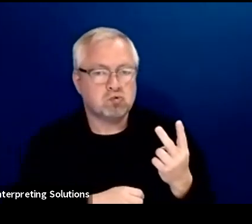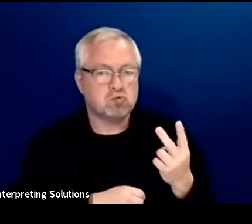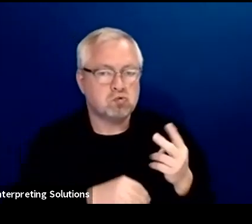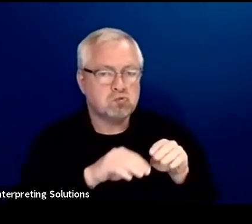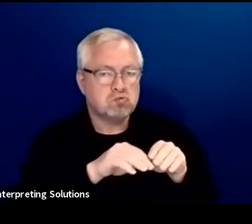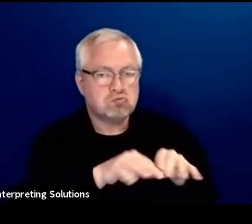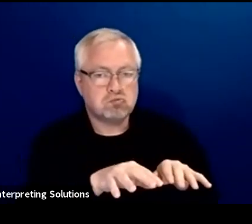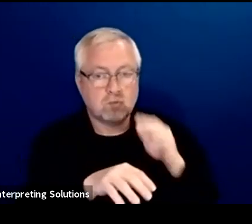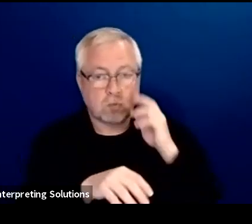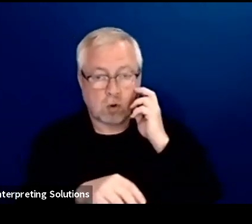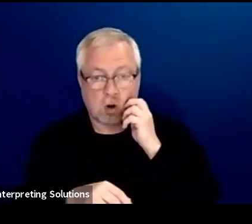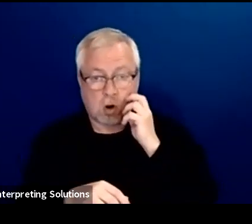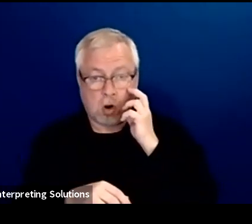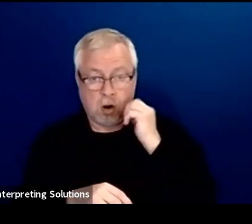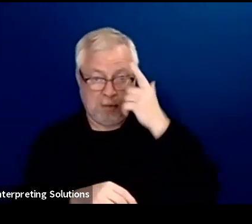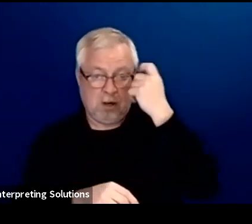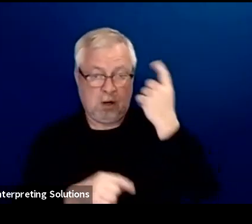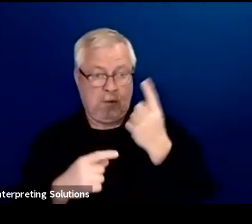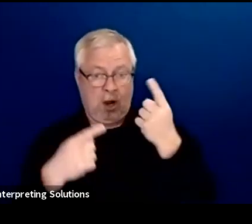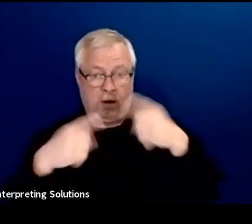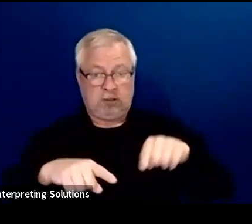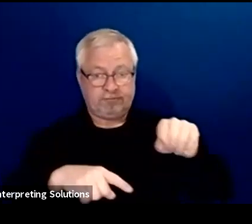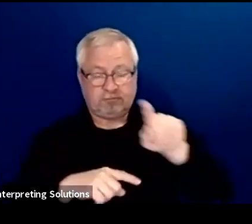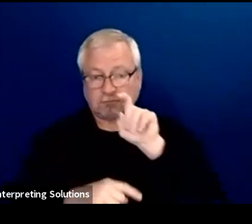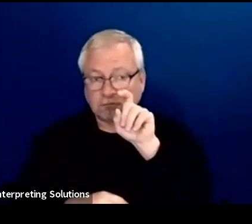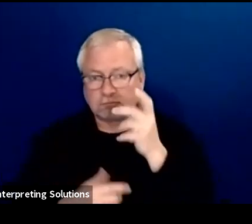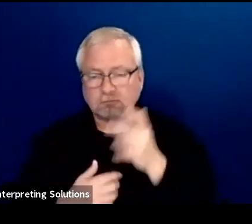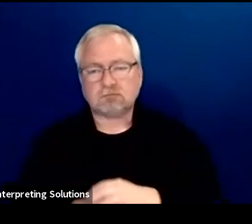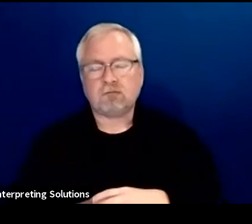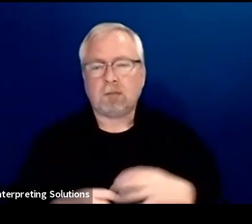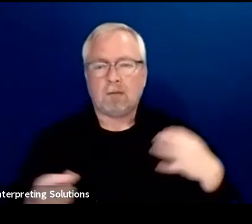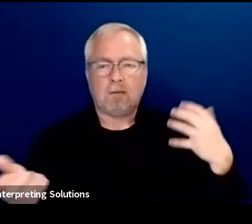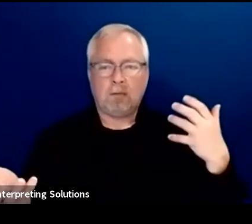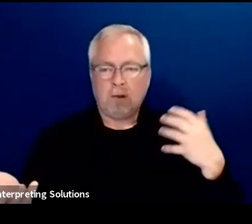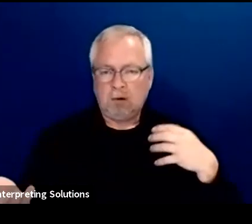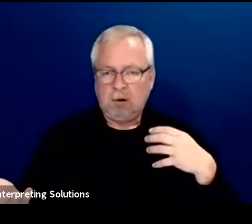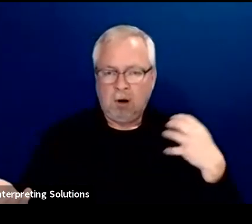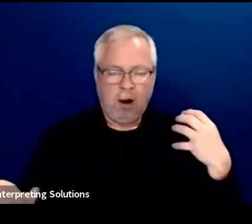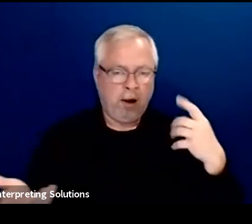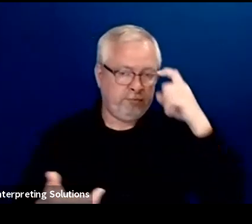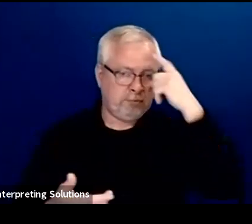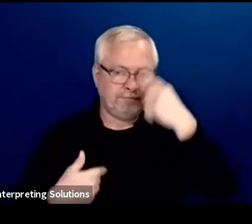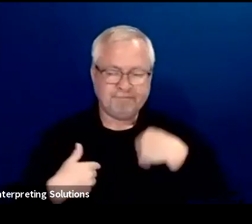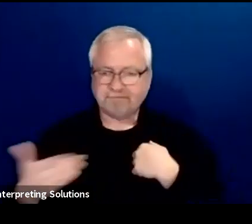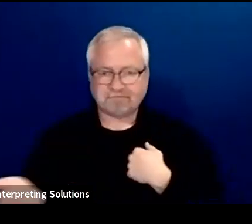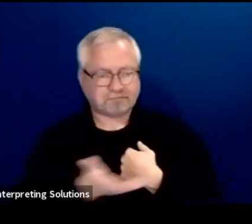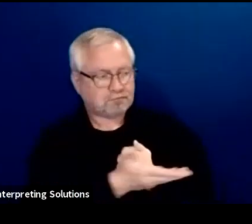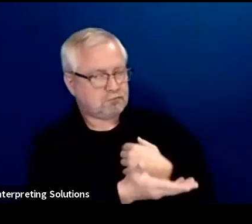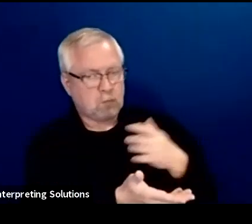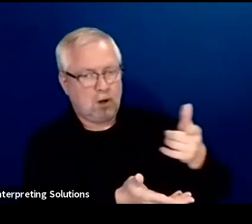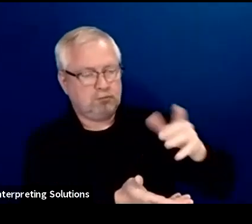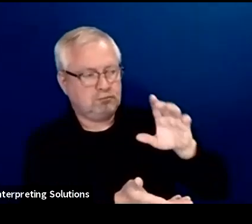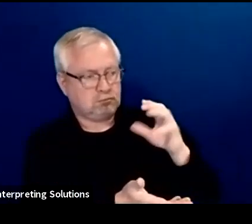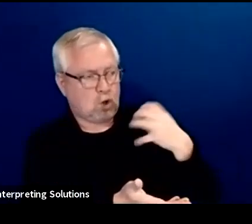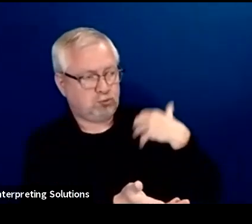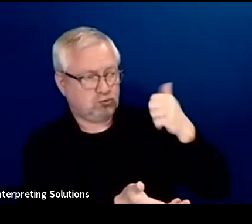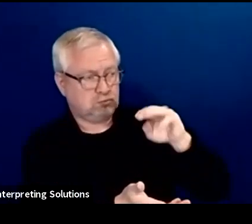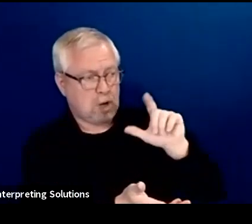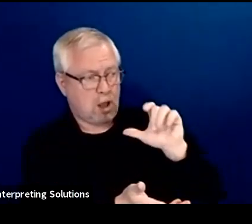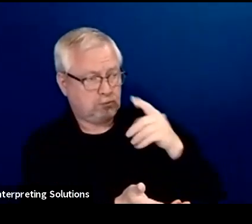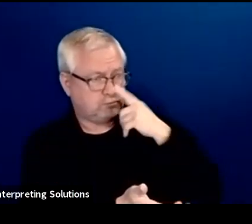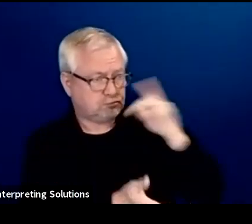Commissioner Malcolm and maybe Chris on that one, if you wouldn't mind. Yeah, I think Chris Erzman is with us